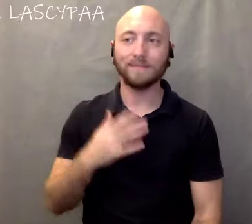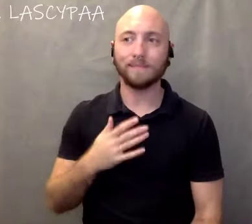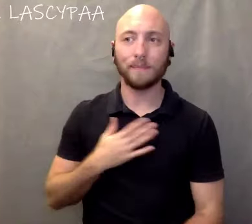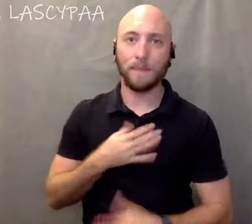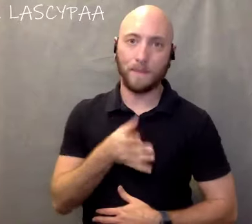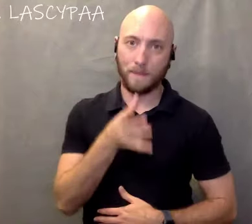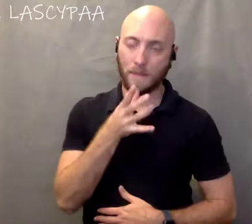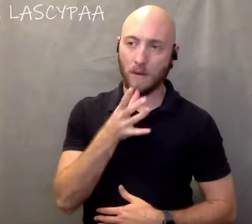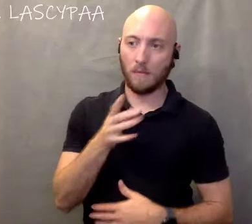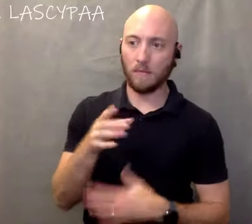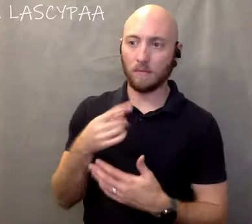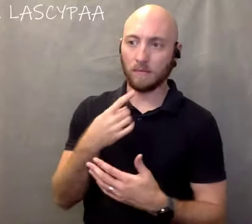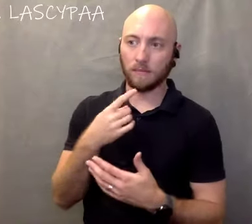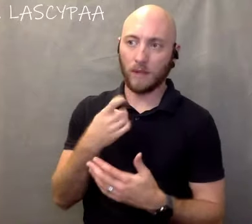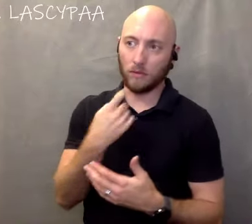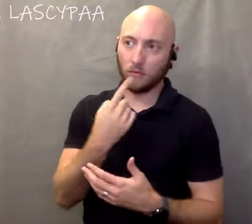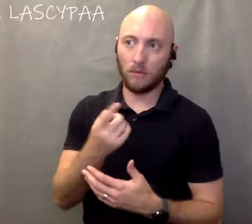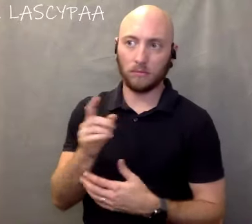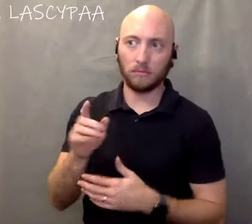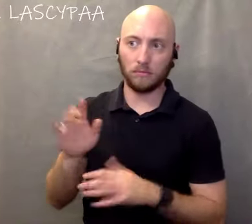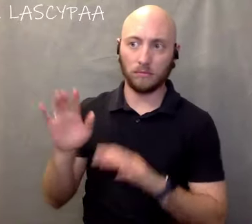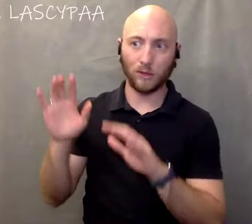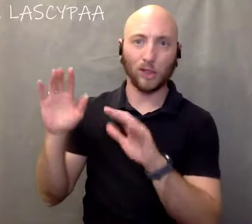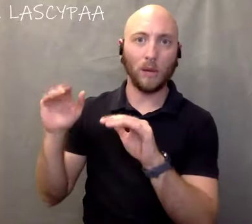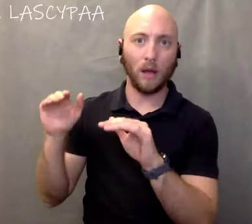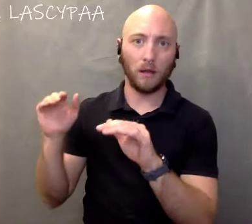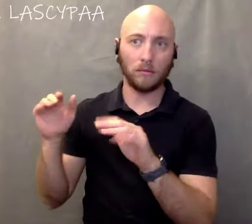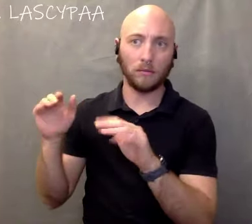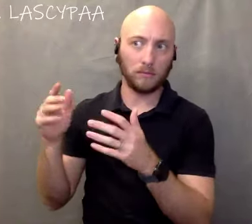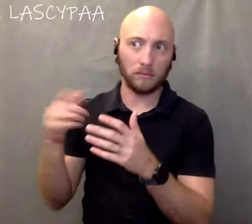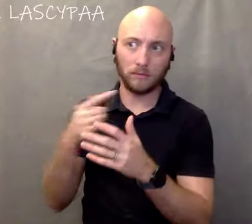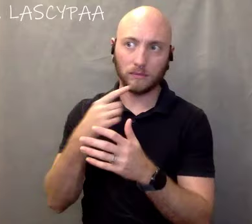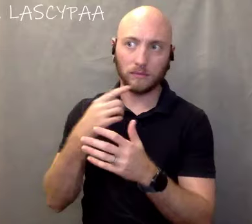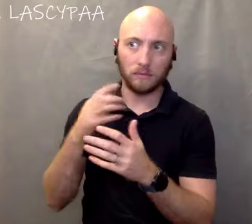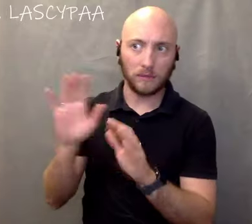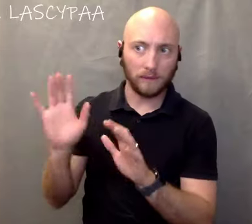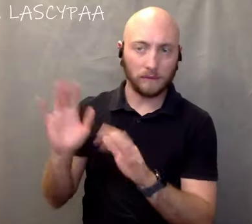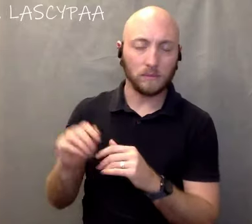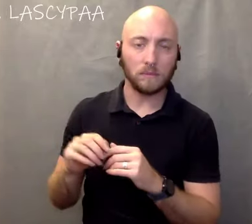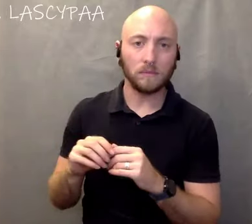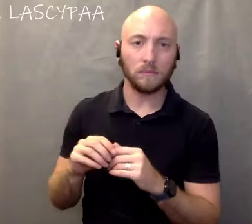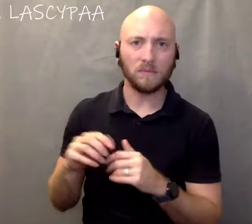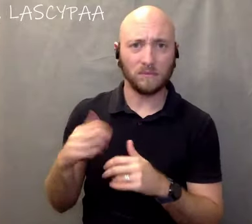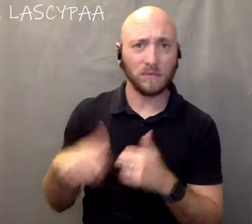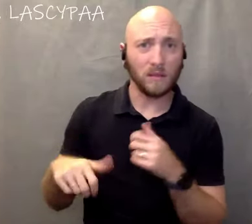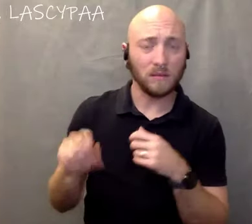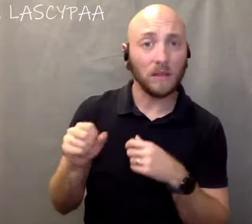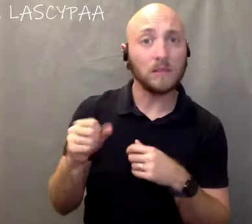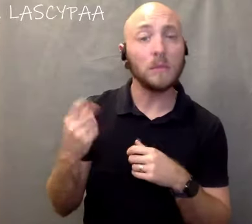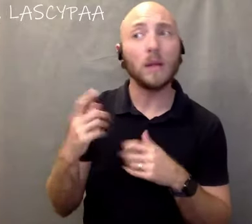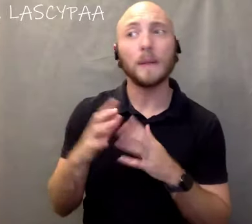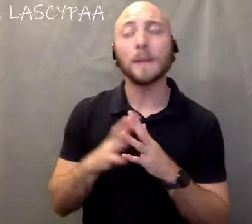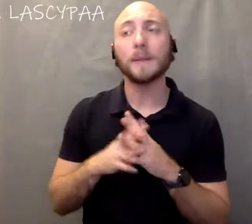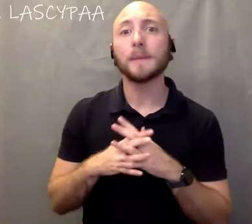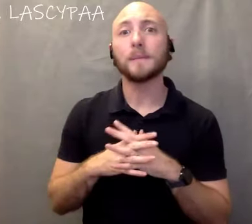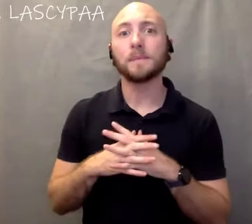And that was pretty tough. But what helped me with that was I had